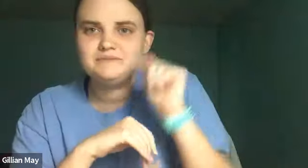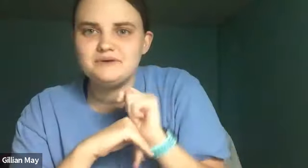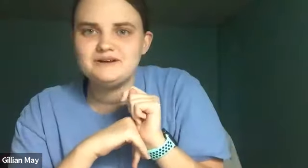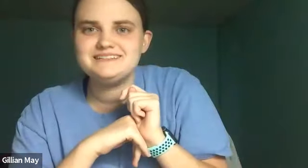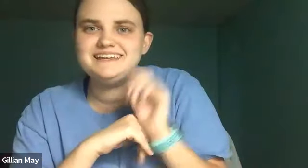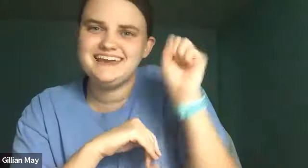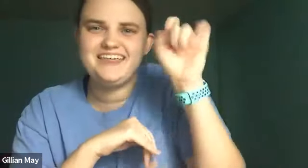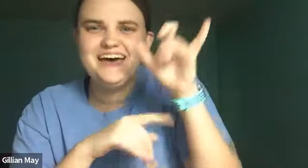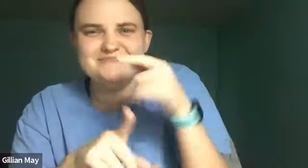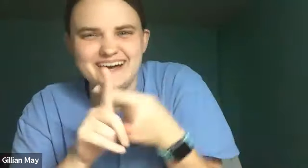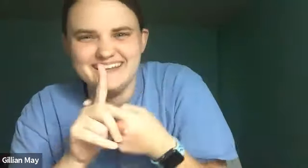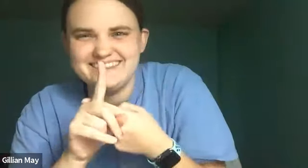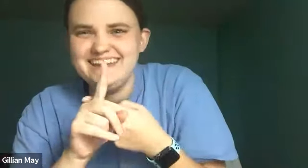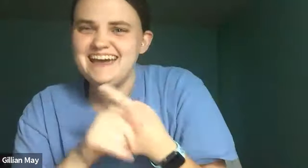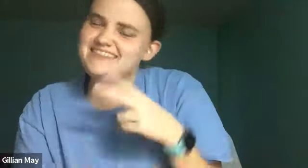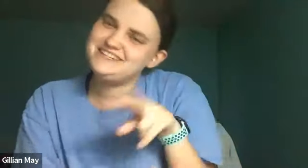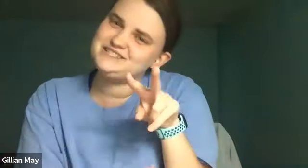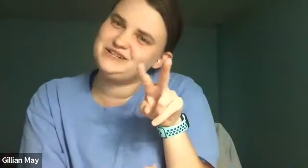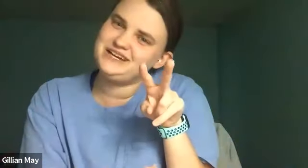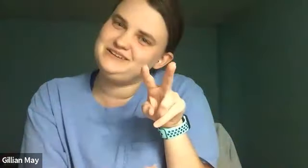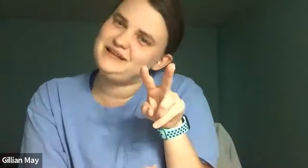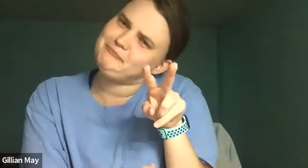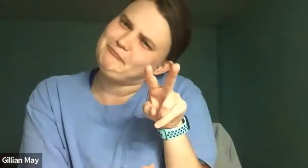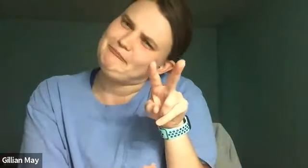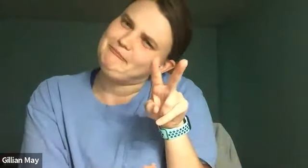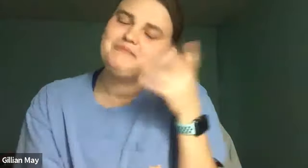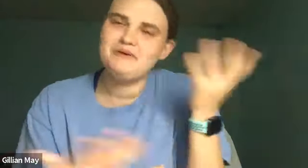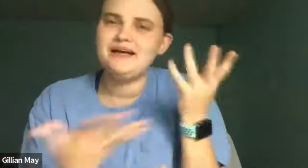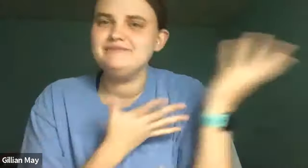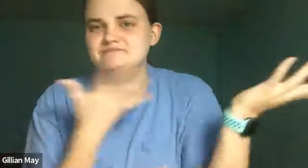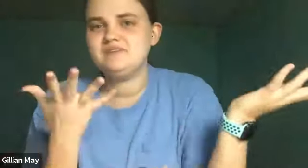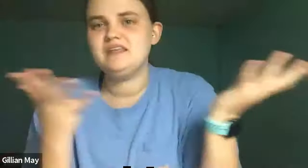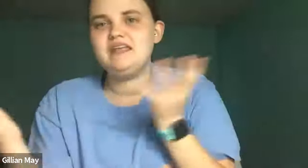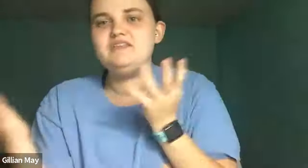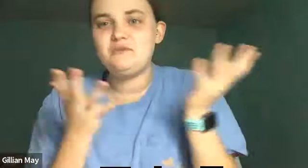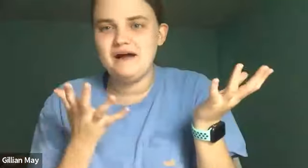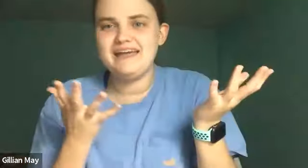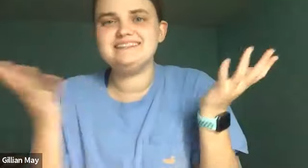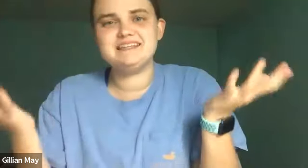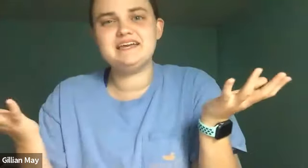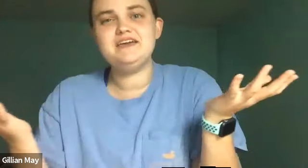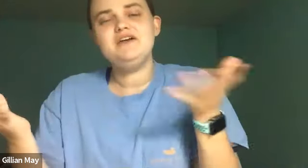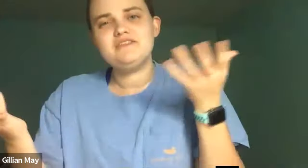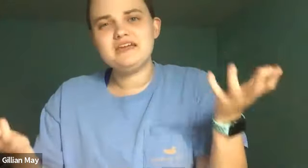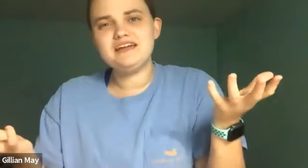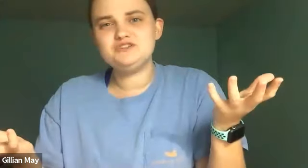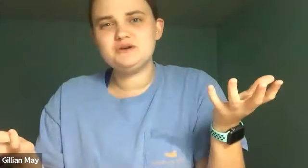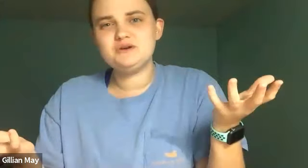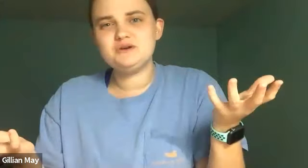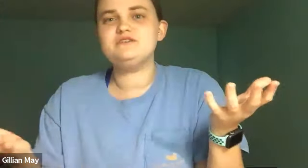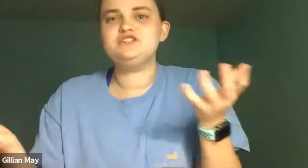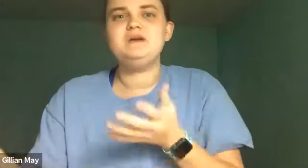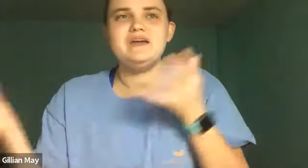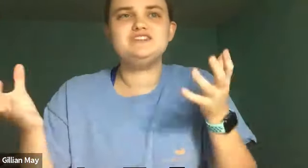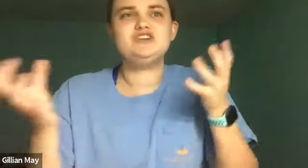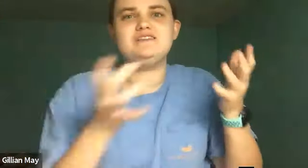September. And I was like, yeah, that month. And they just look at you like, but either way, it's like the thing I enjoy with ASL is you can try to